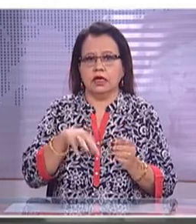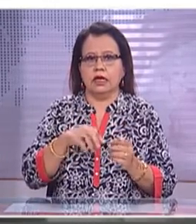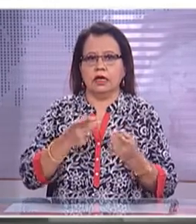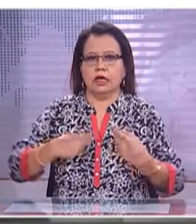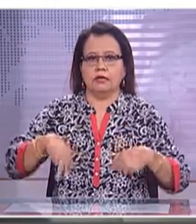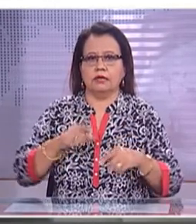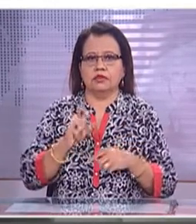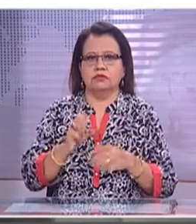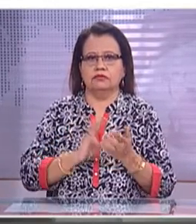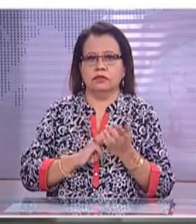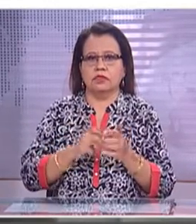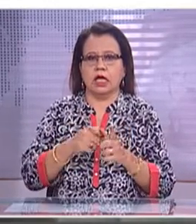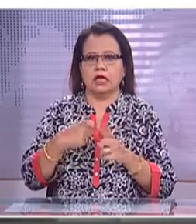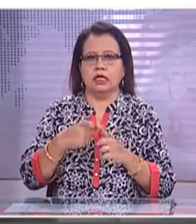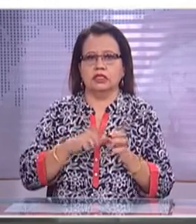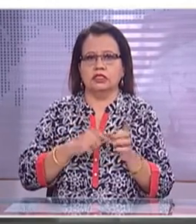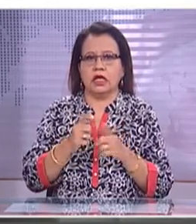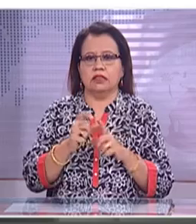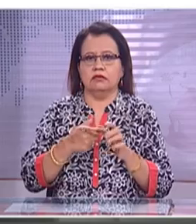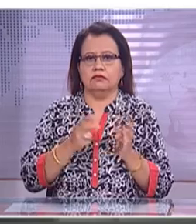state cabinet by Chief Minister Akhilesh Yadav.